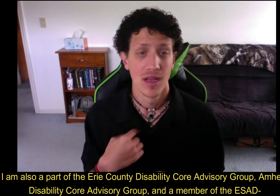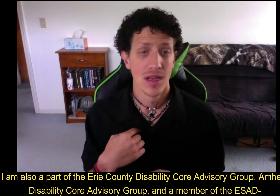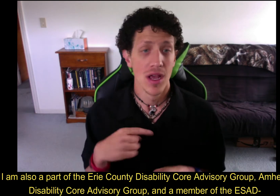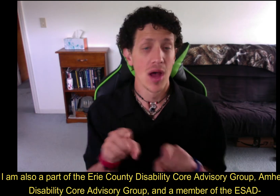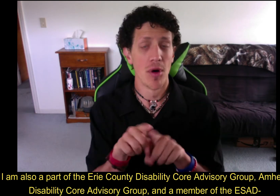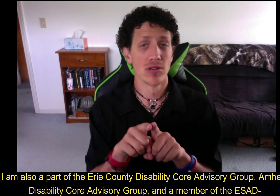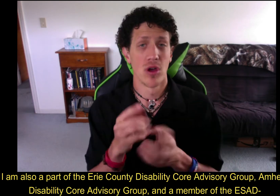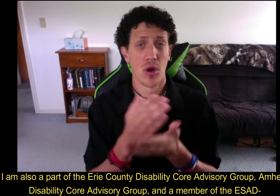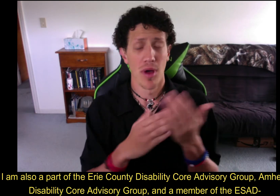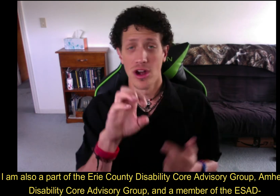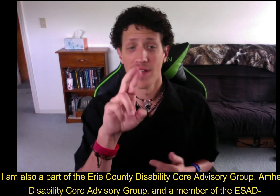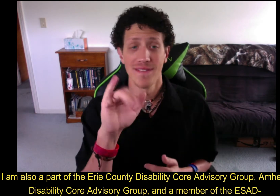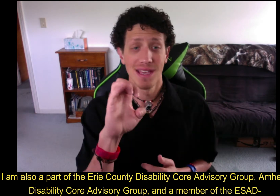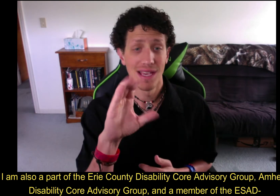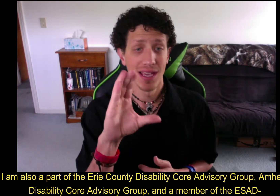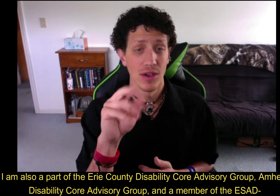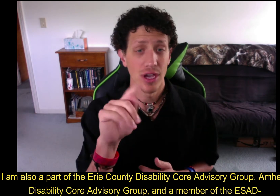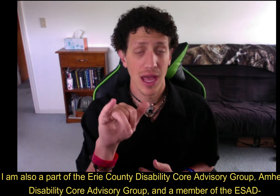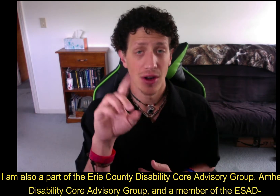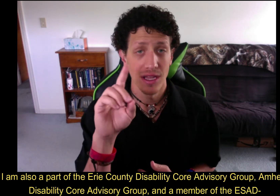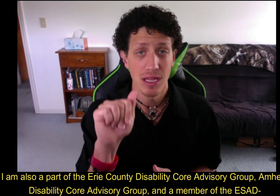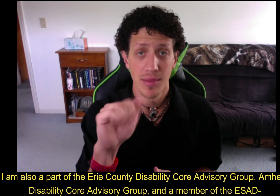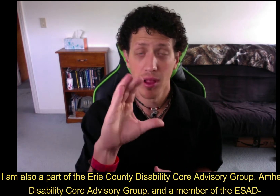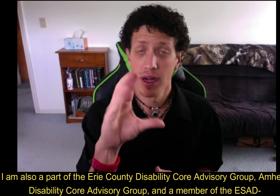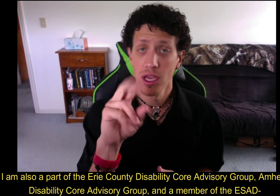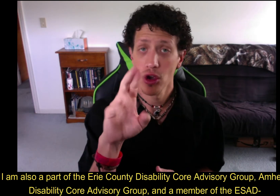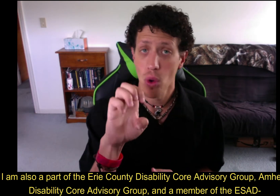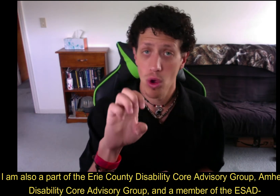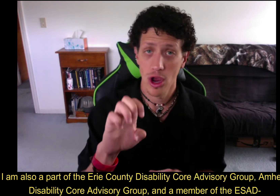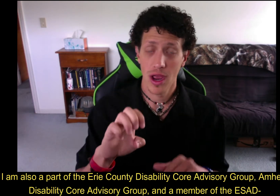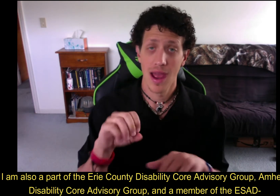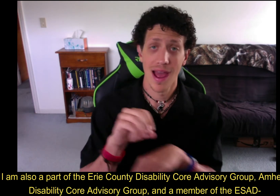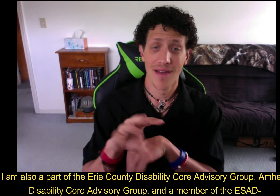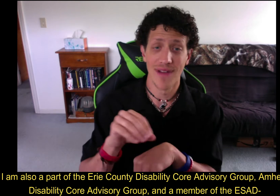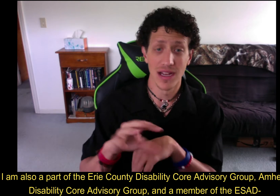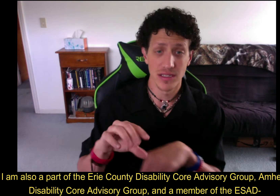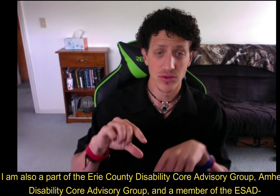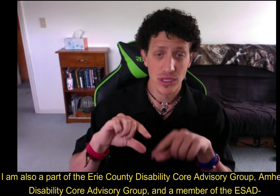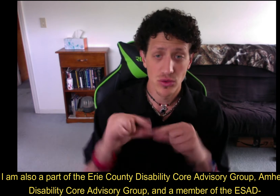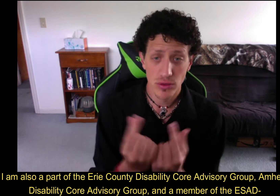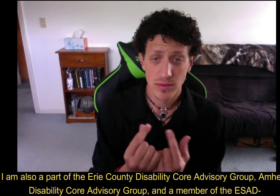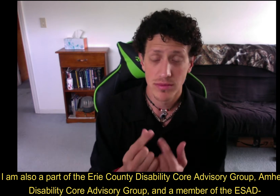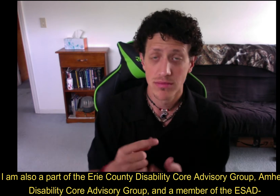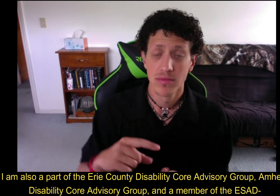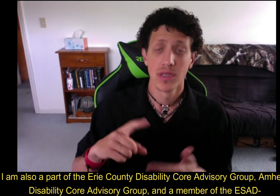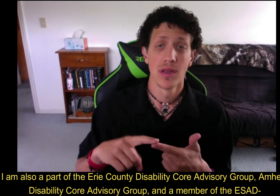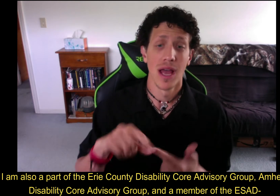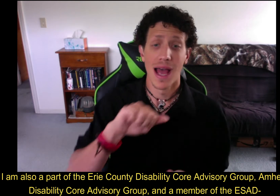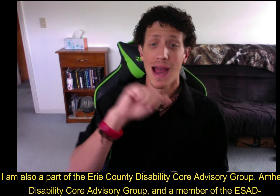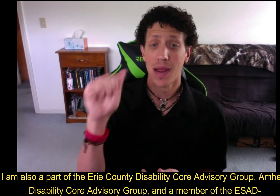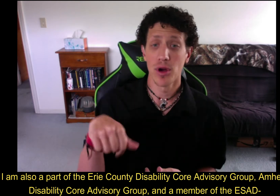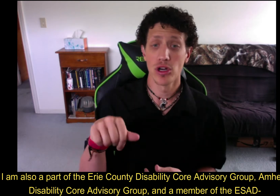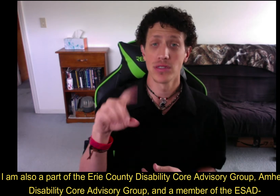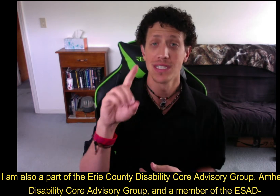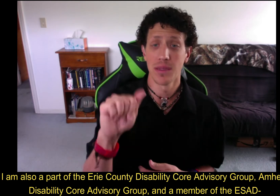I'm also a part of Erie County Disability Corps Advisory Group and Hearst Disability